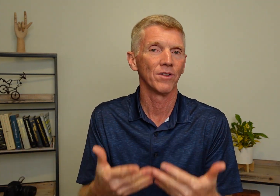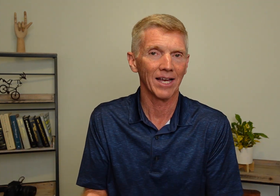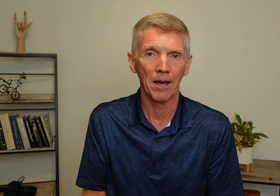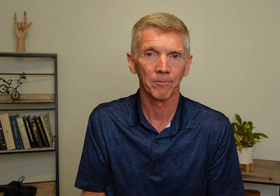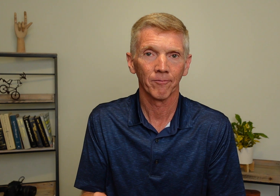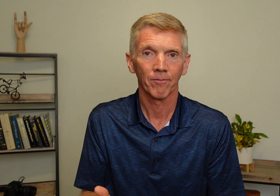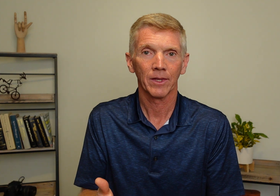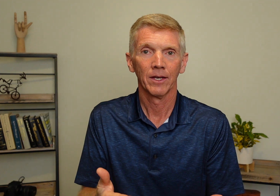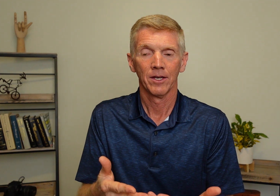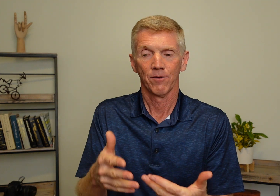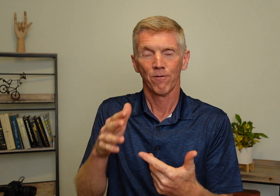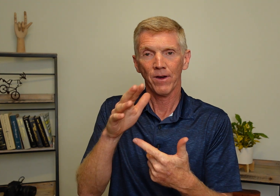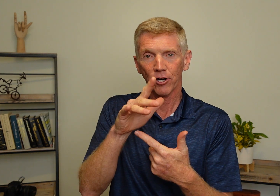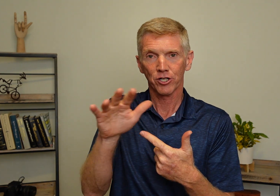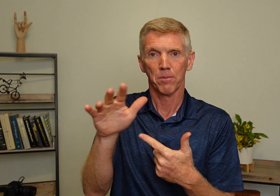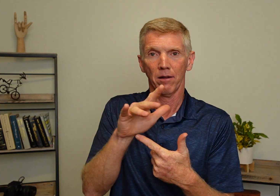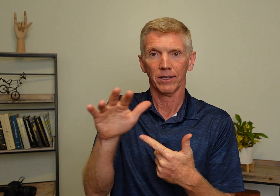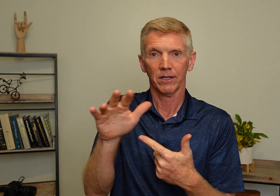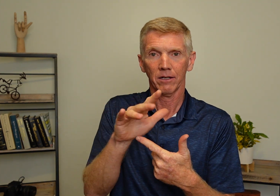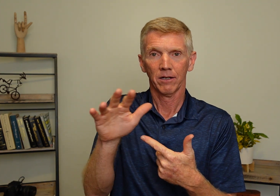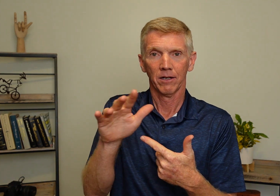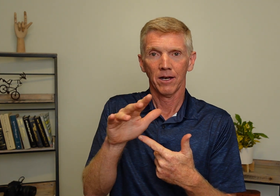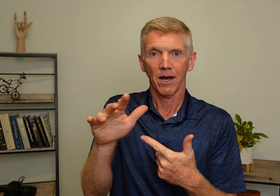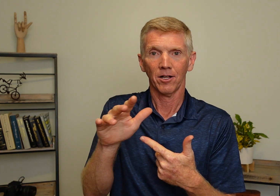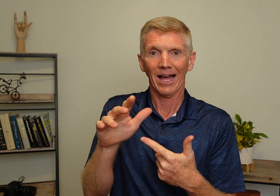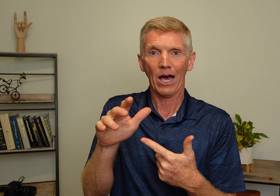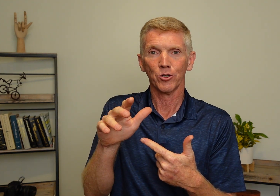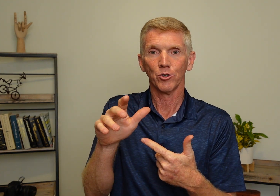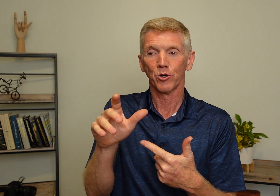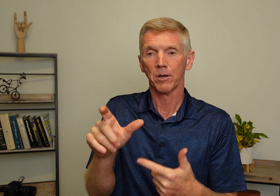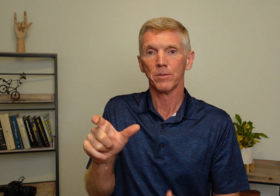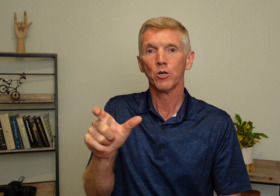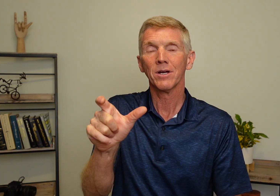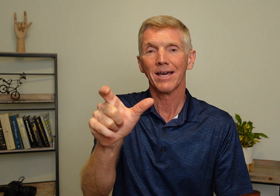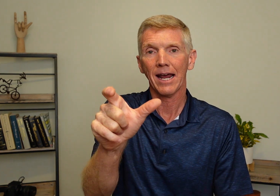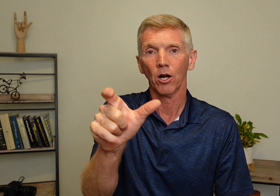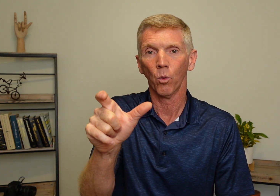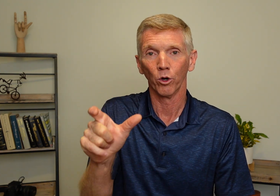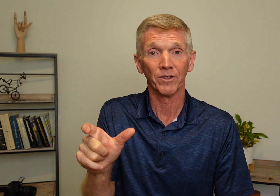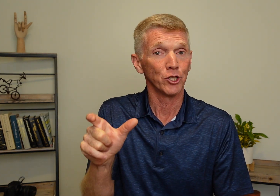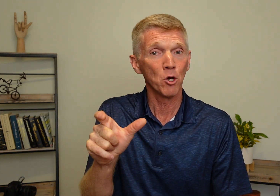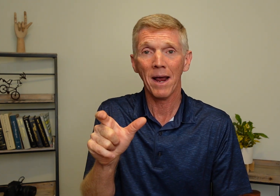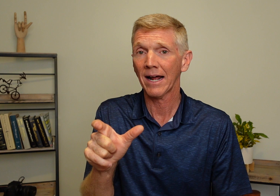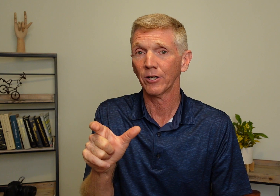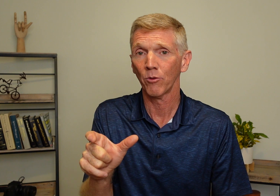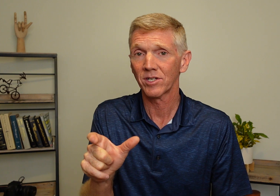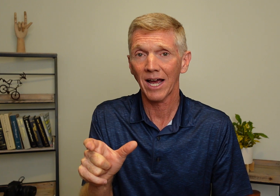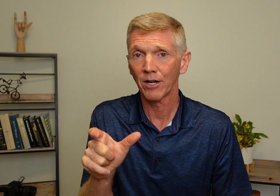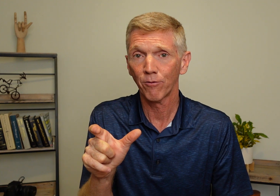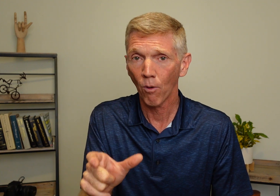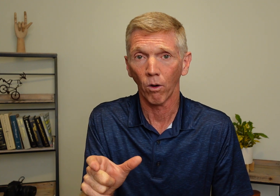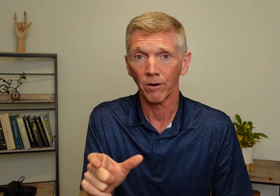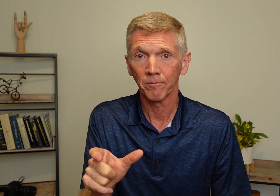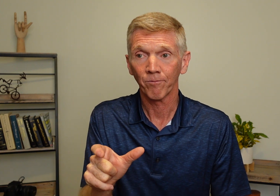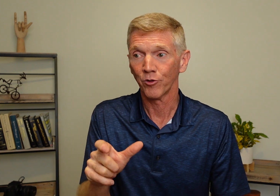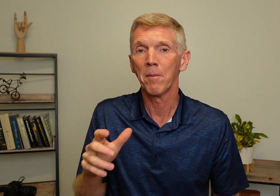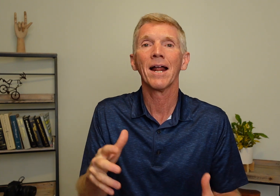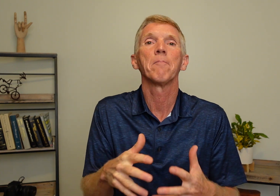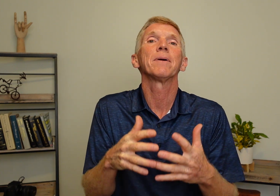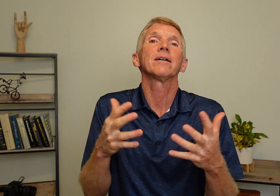time. Fingerspelling allows you to communicate a word that you may not know the sign for. There may not be a